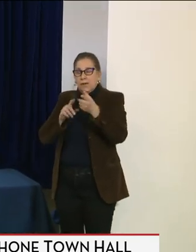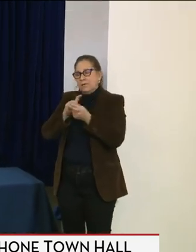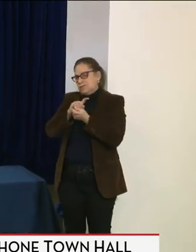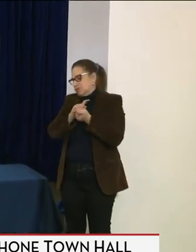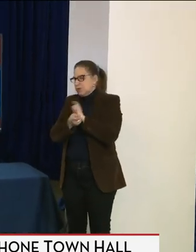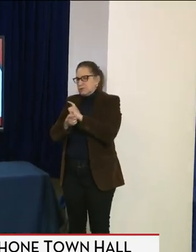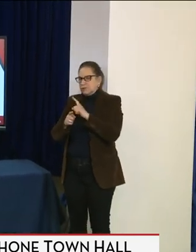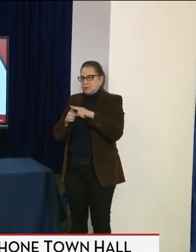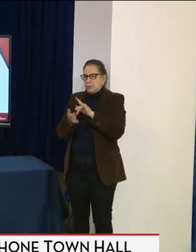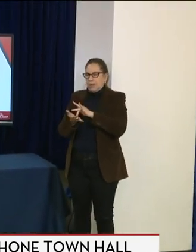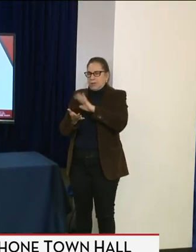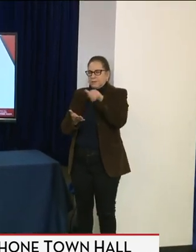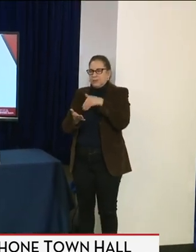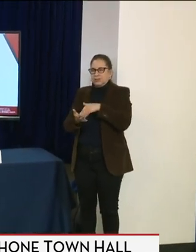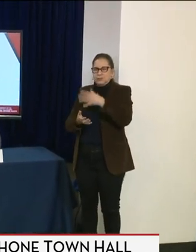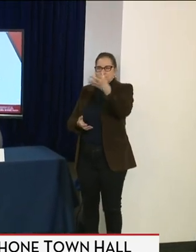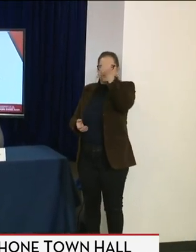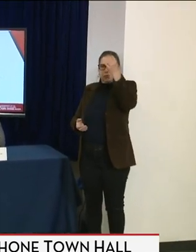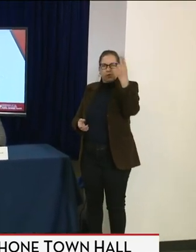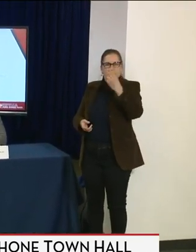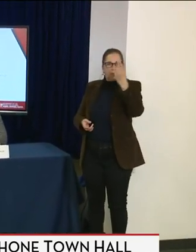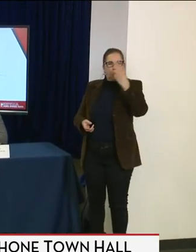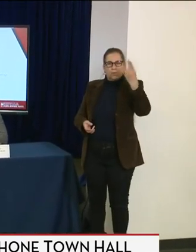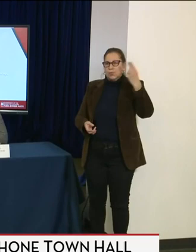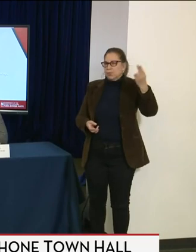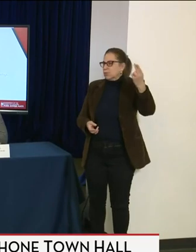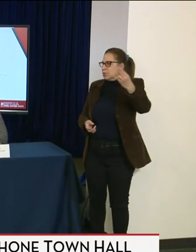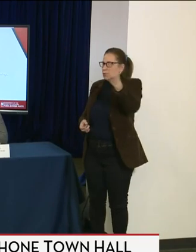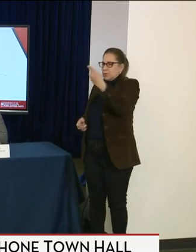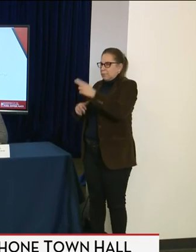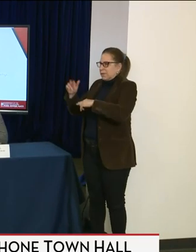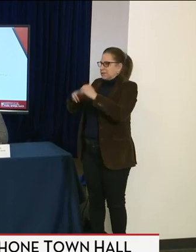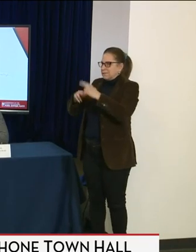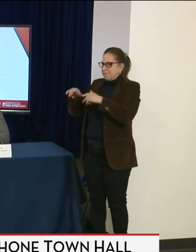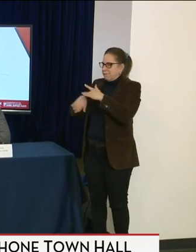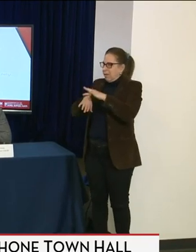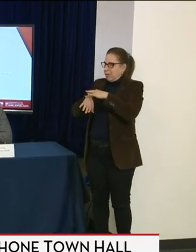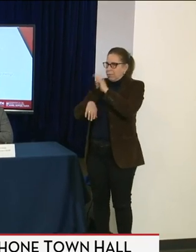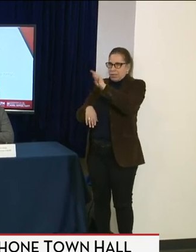Great. We'll go next to Phyllis Canty. Phyllis, you're live.